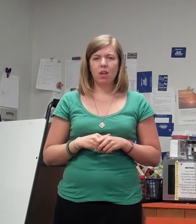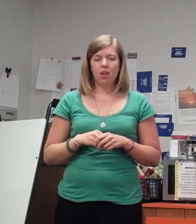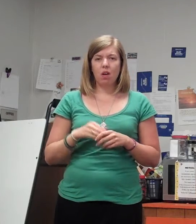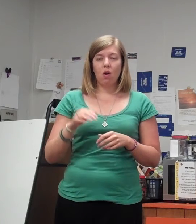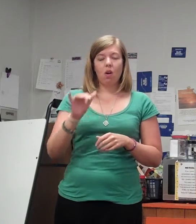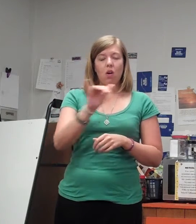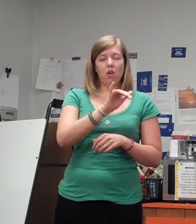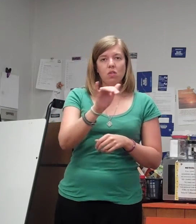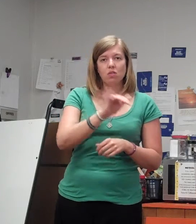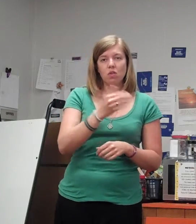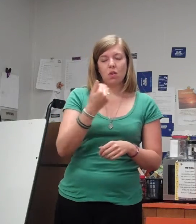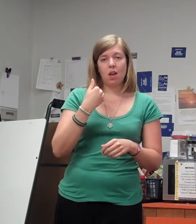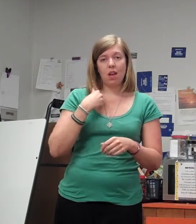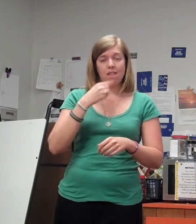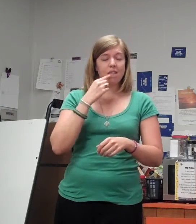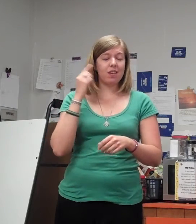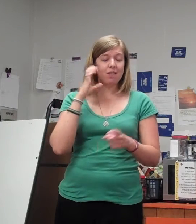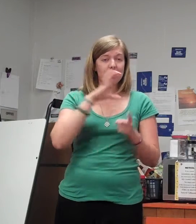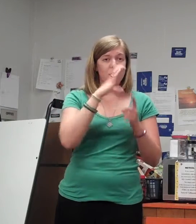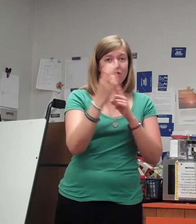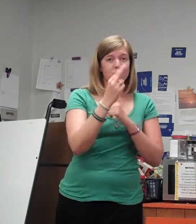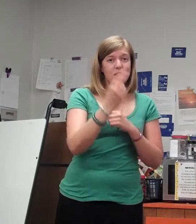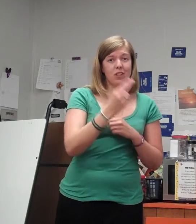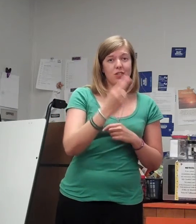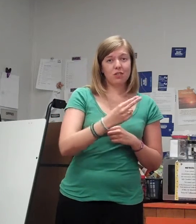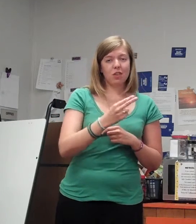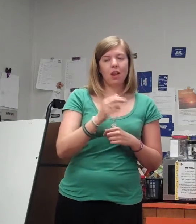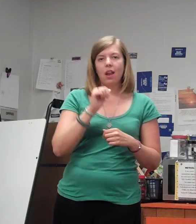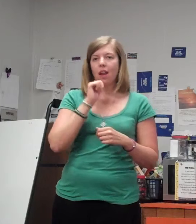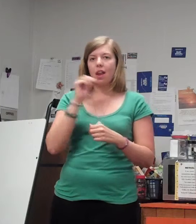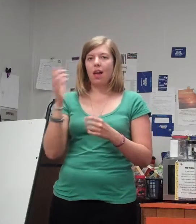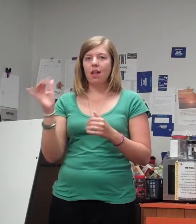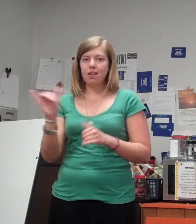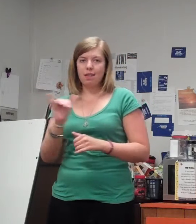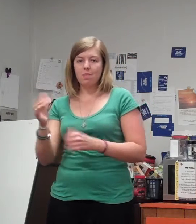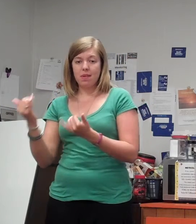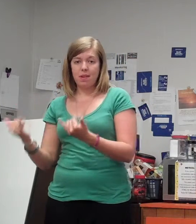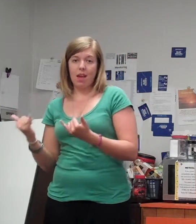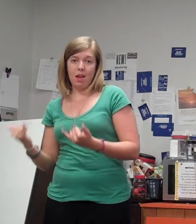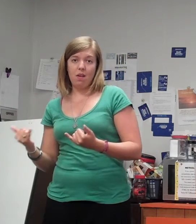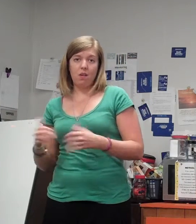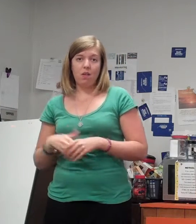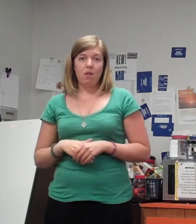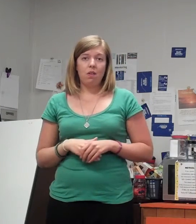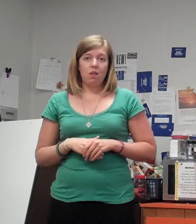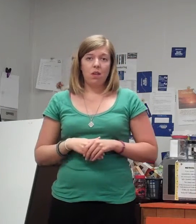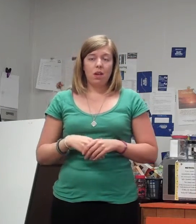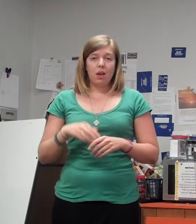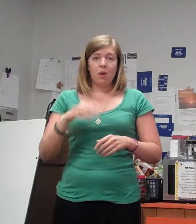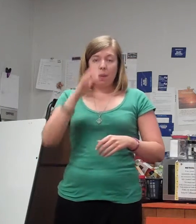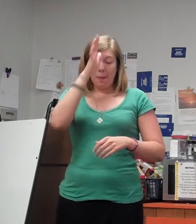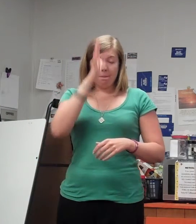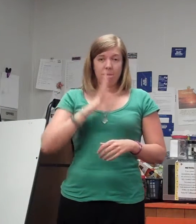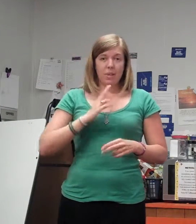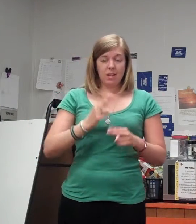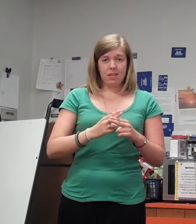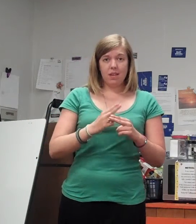classes, not like the program is formed now. The man's name was John Ray. He worked at